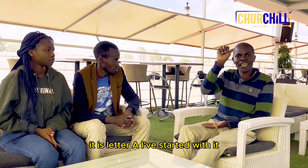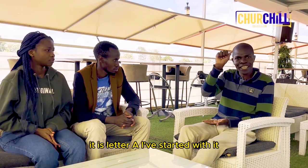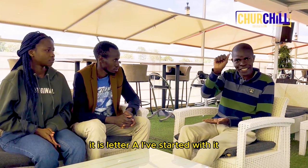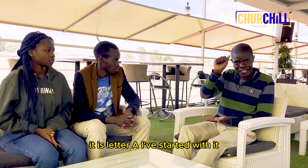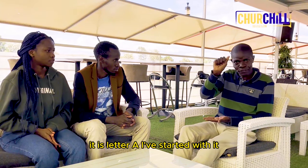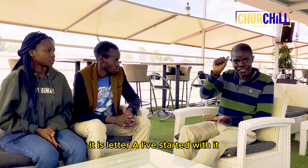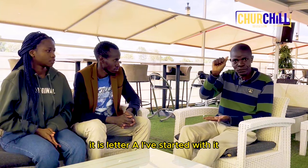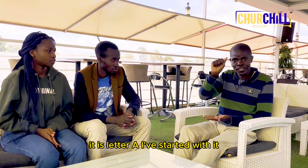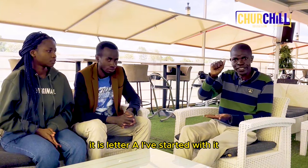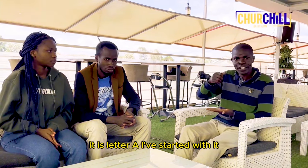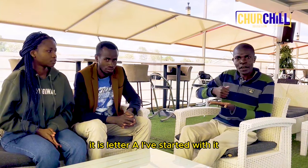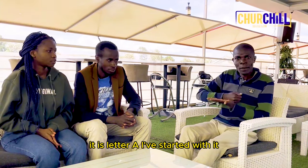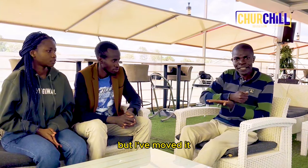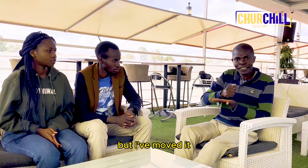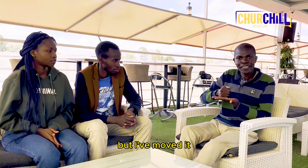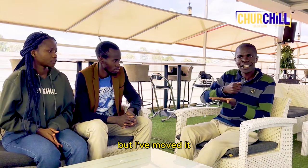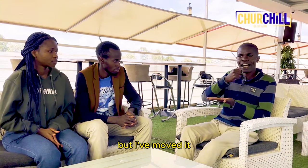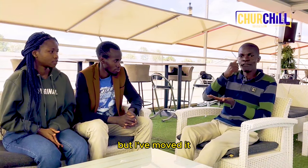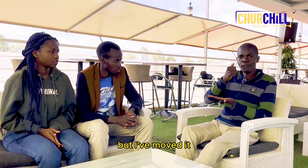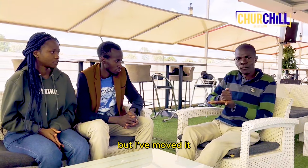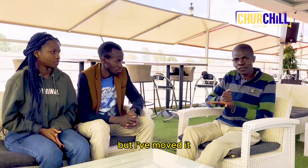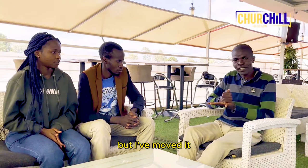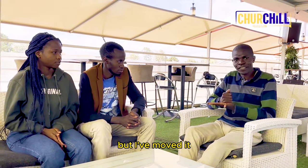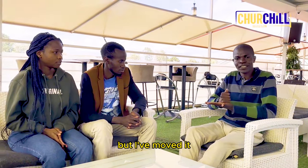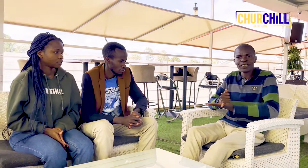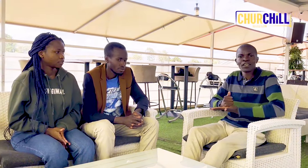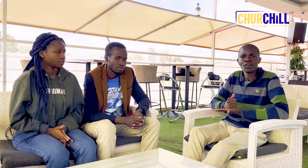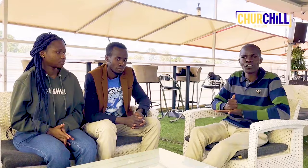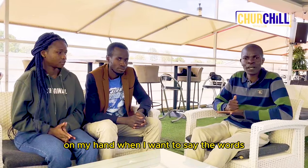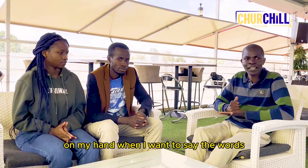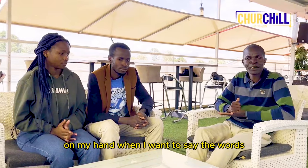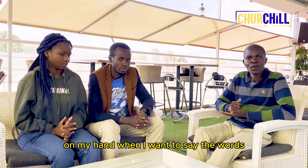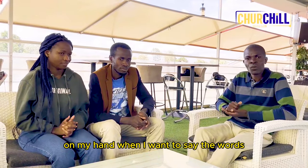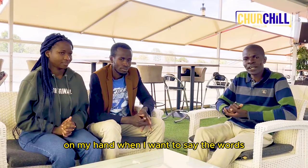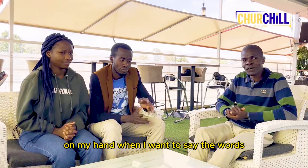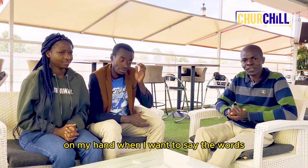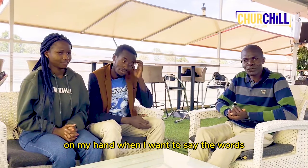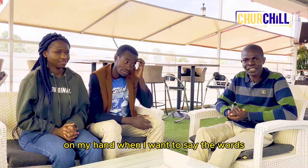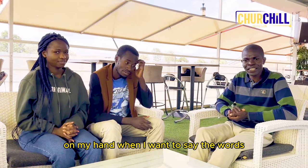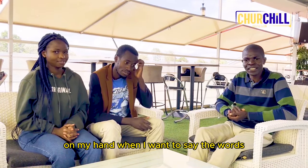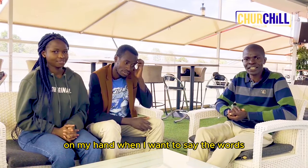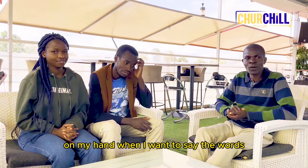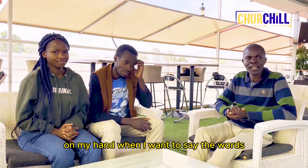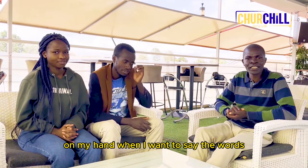letter A, I've started with it, but I've moved it on my hand. When I want to say the word,